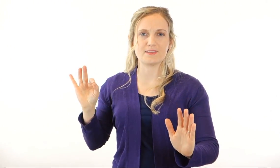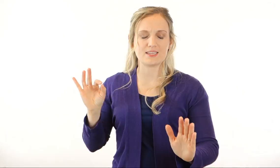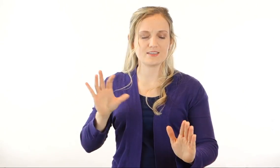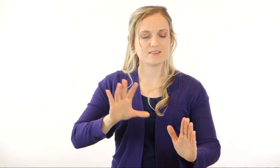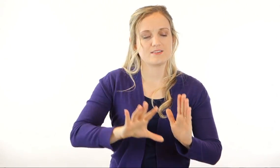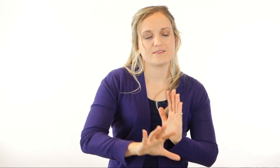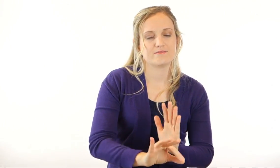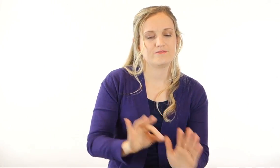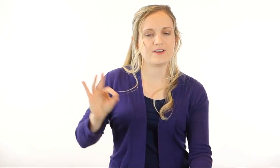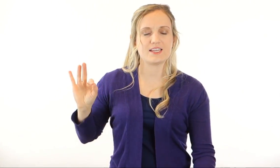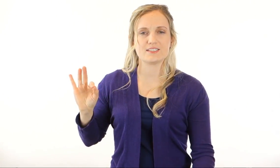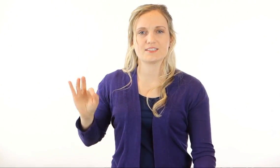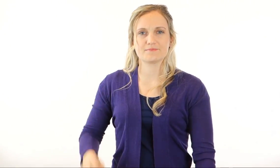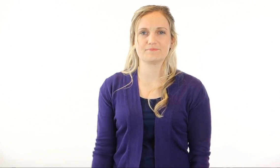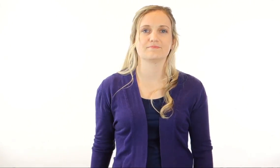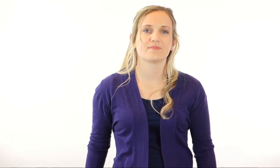something. Find.